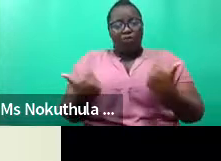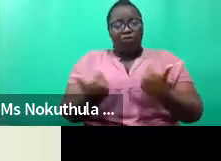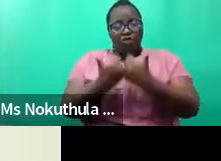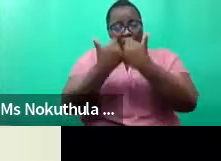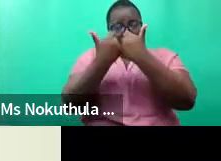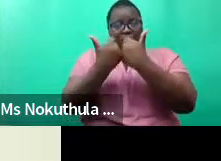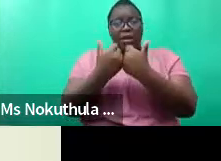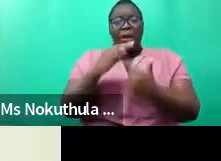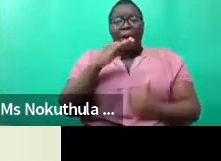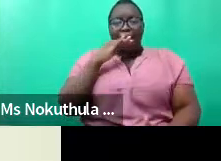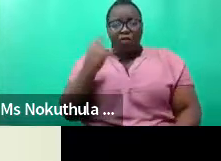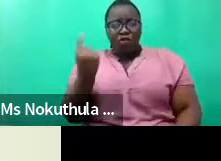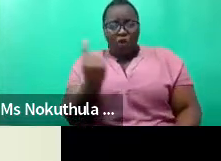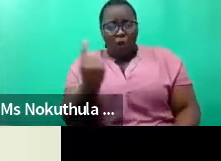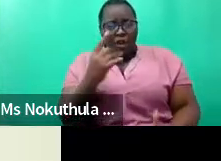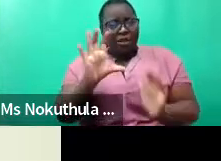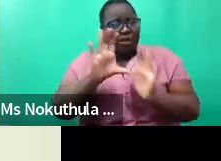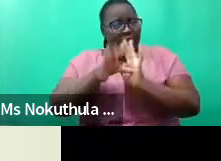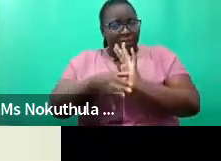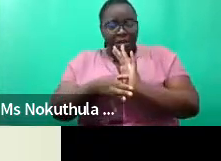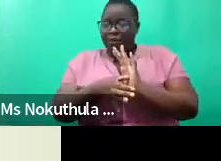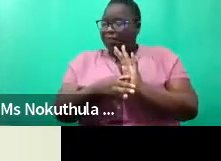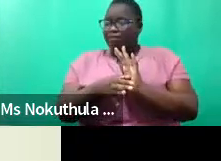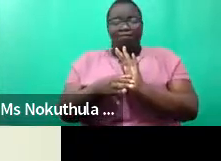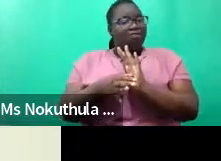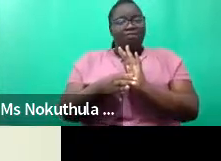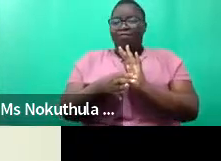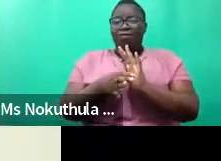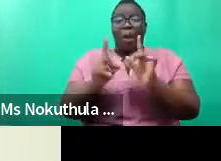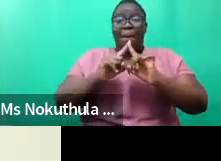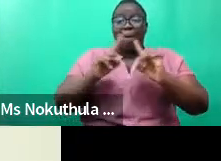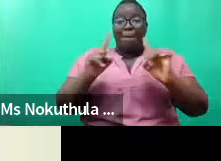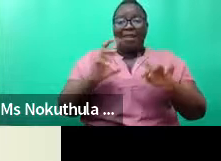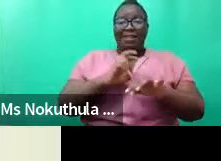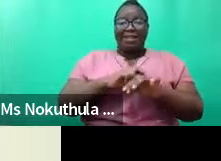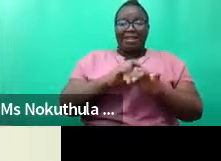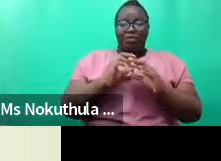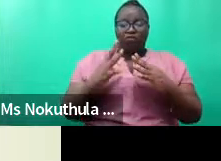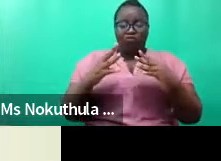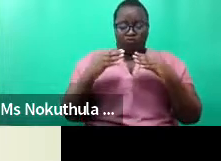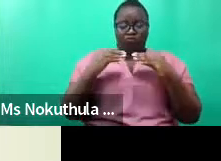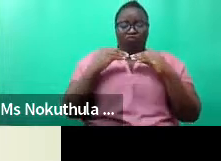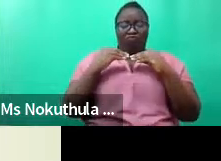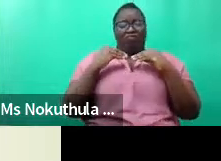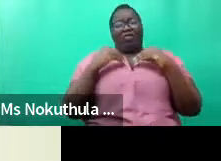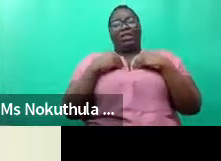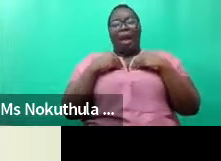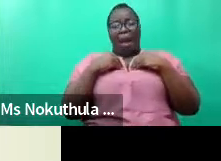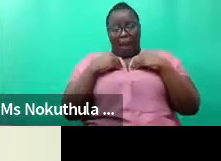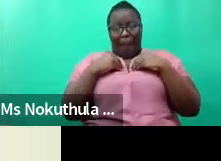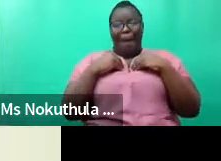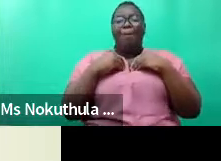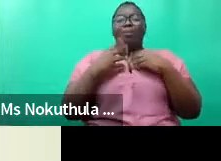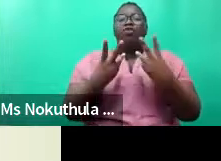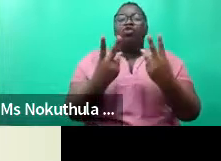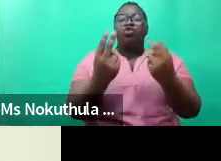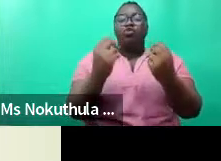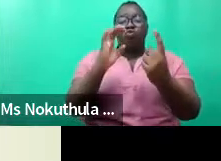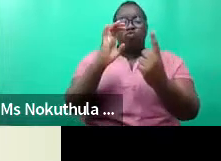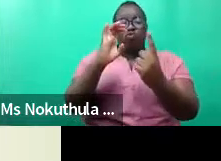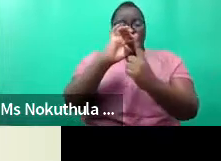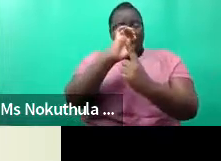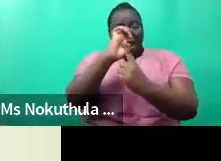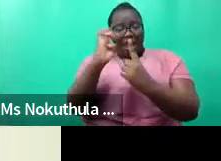their disability, but by the need to adapt to a new environment. For that, they need all the